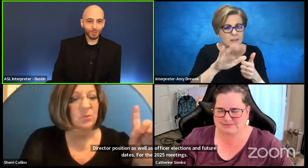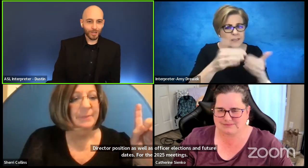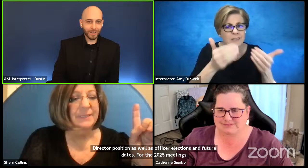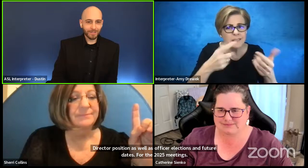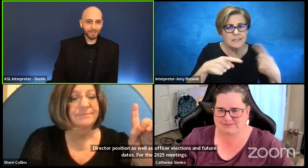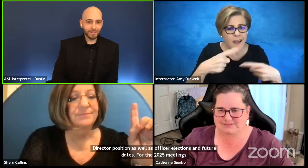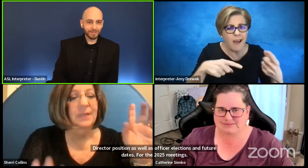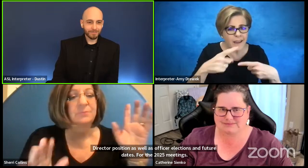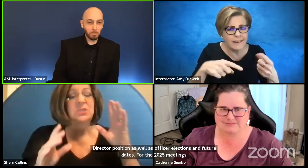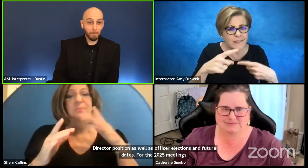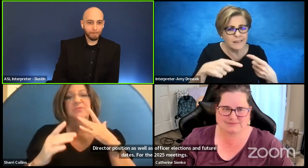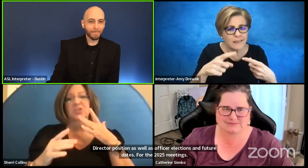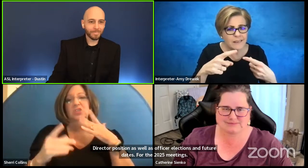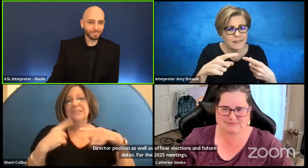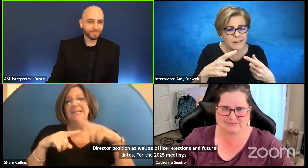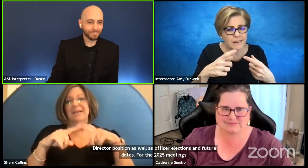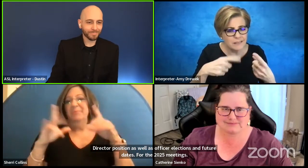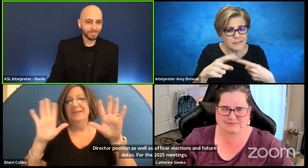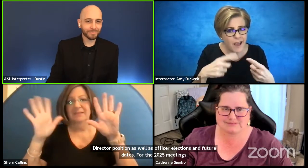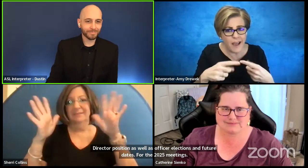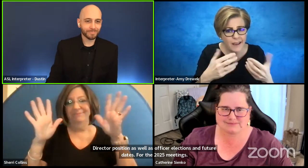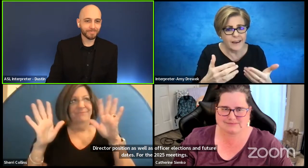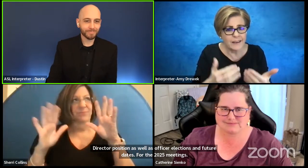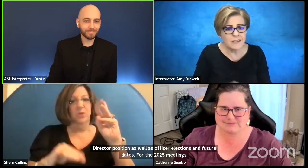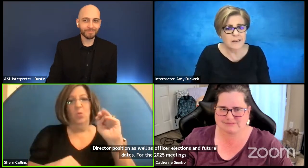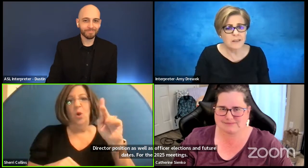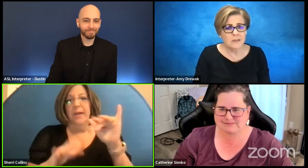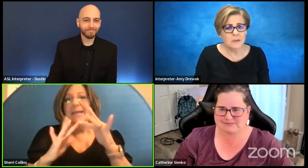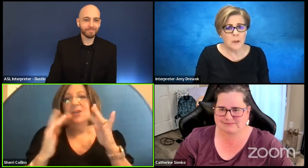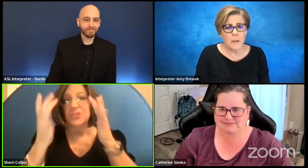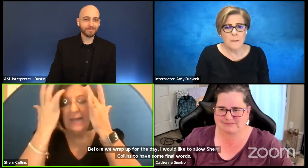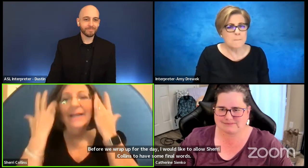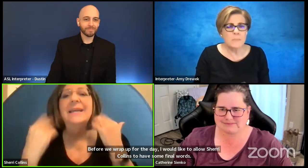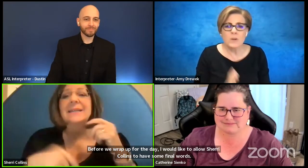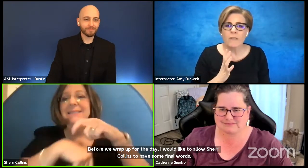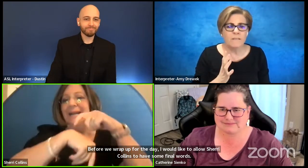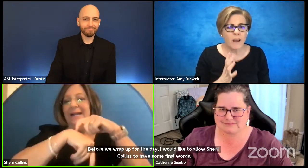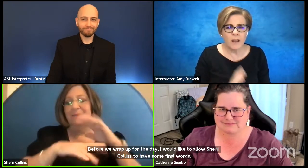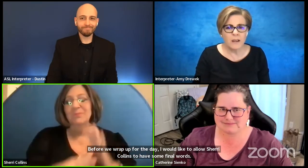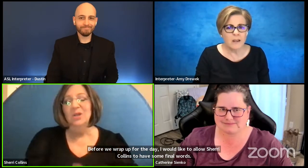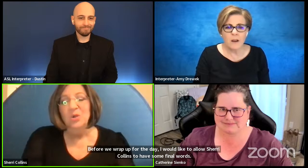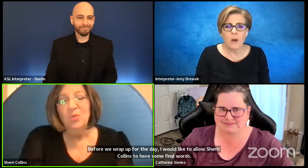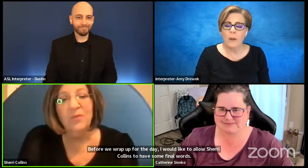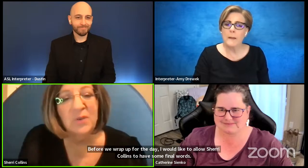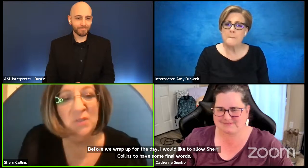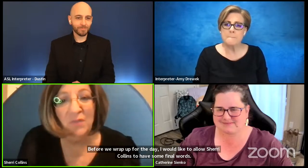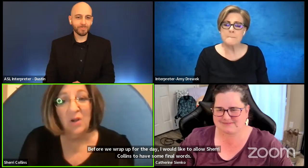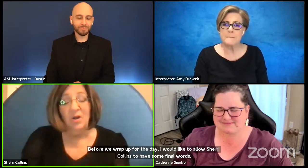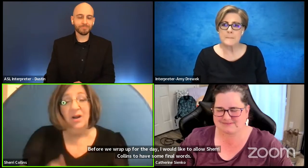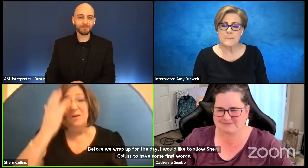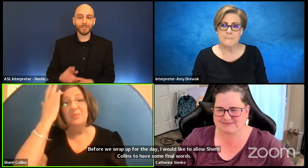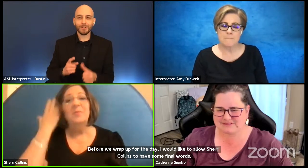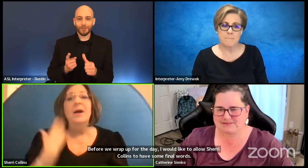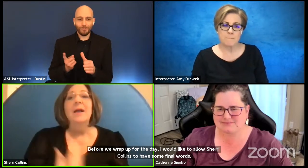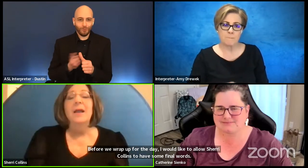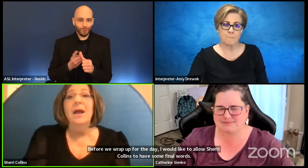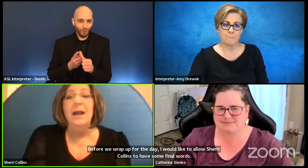I would rather sign. I prefer to sign, but the wonky internet and the time. Well, first of